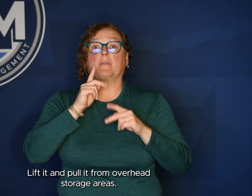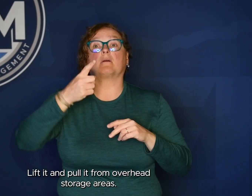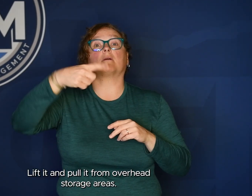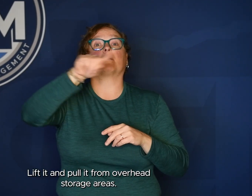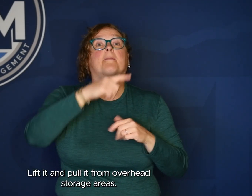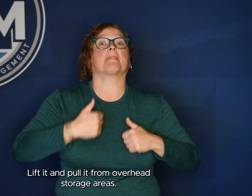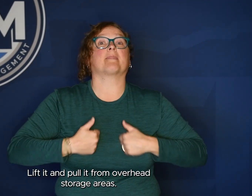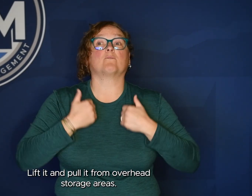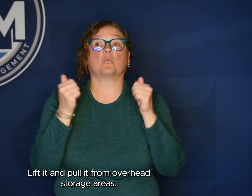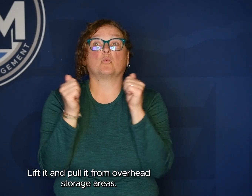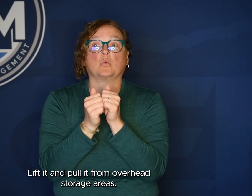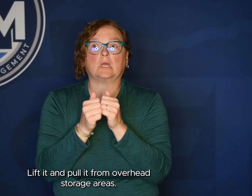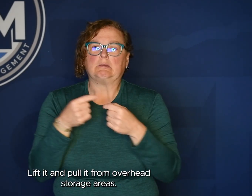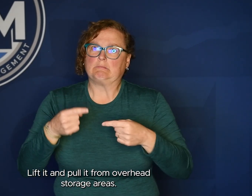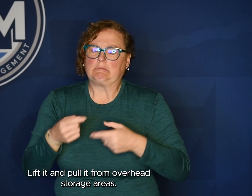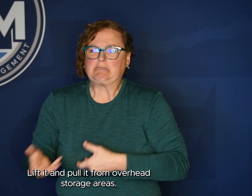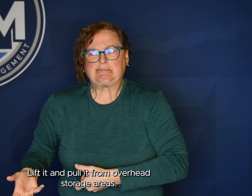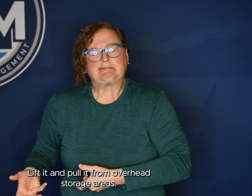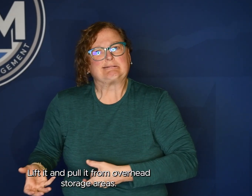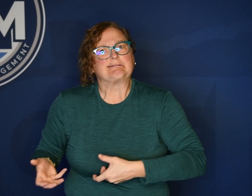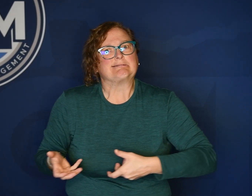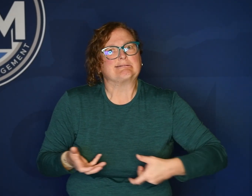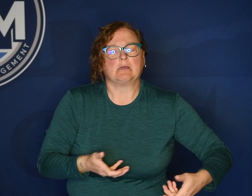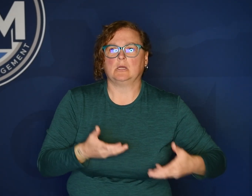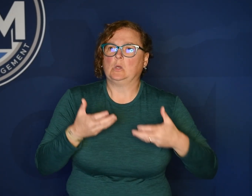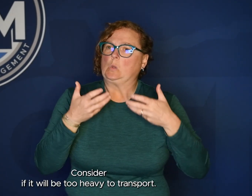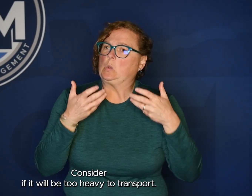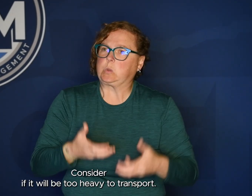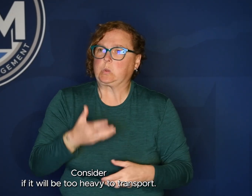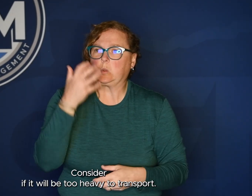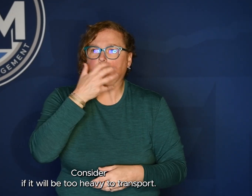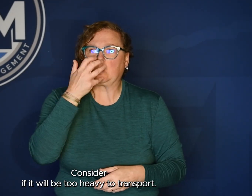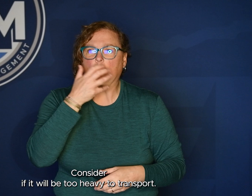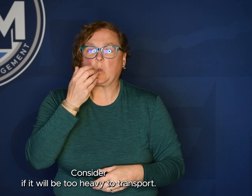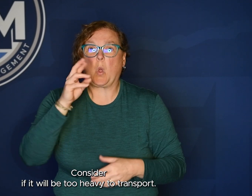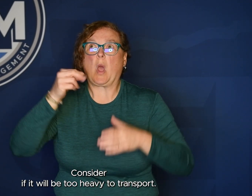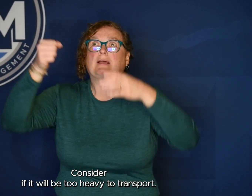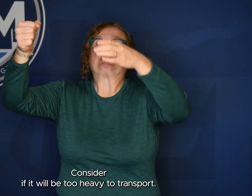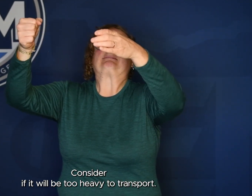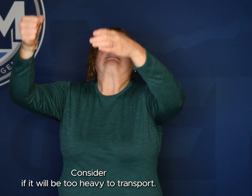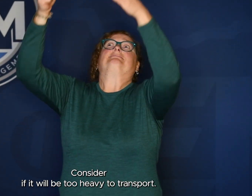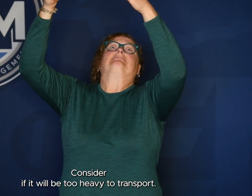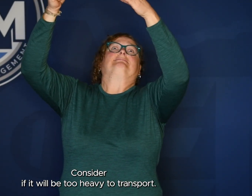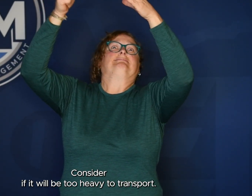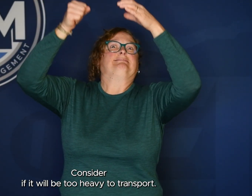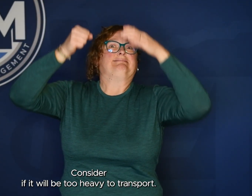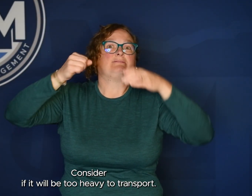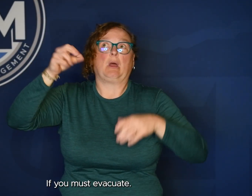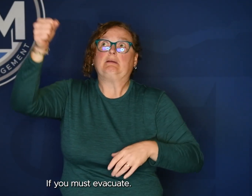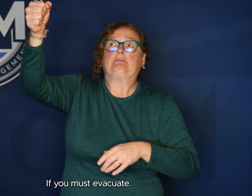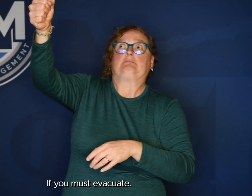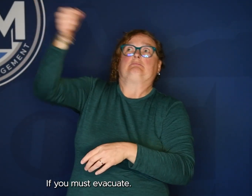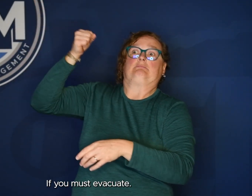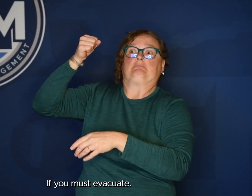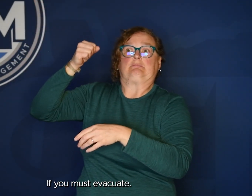and pull it from overhead storage areas. Consider if it will be too heavy to transport if you must evacuate.